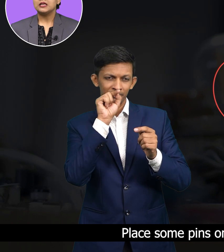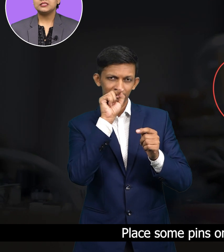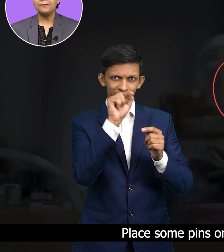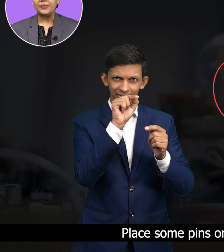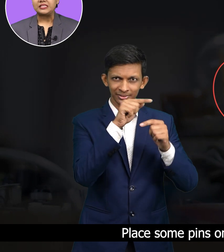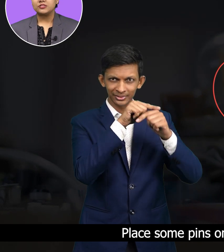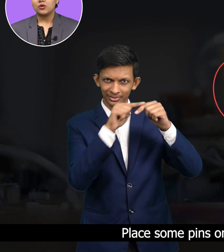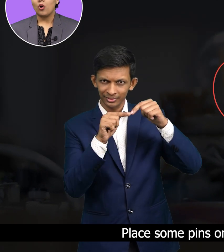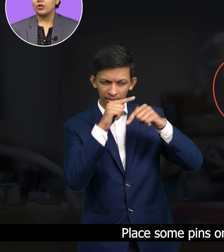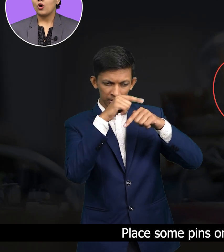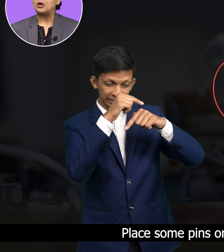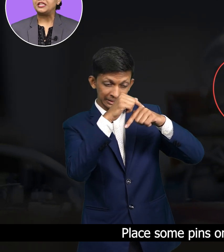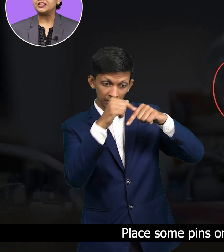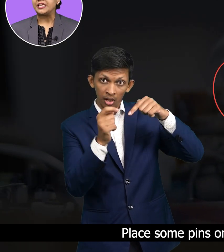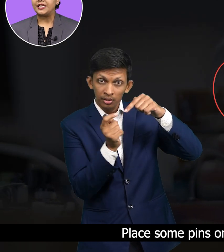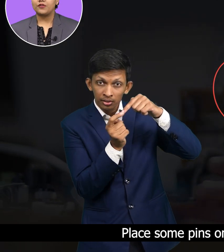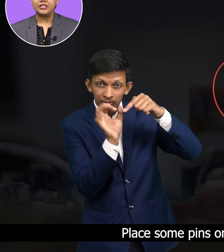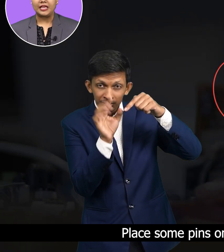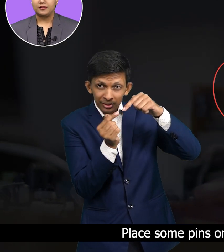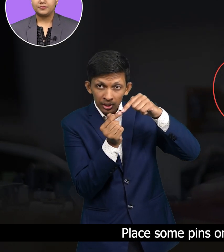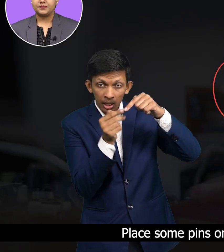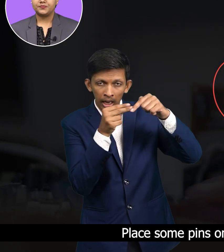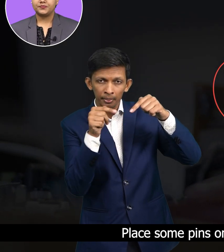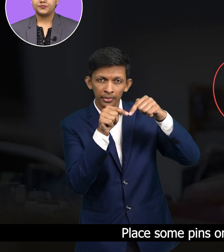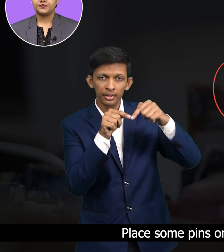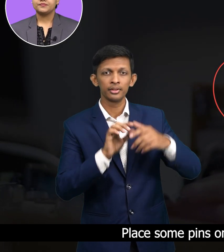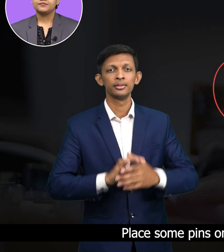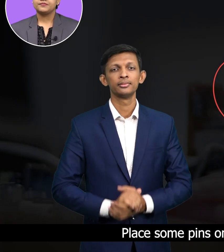Place some pins on or near the end of the nail.